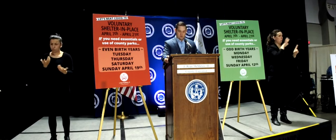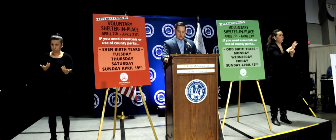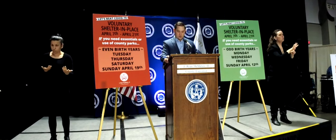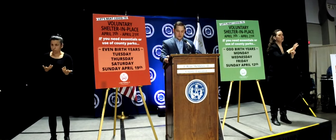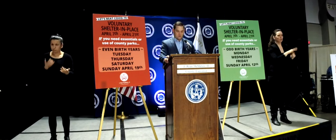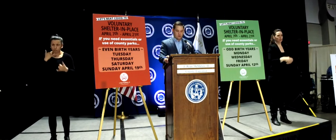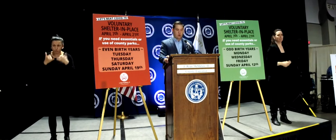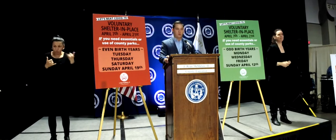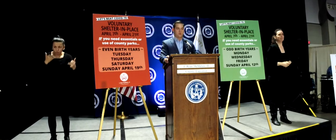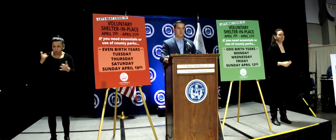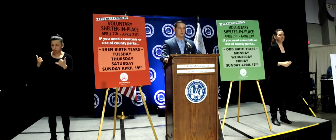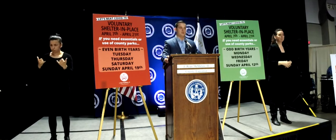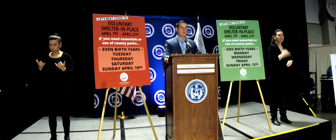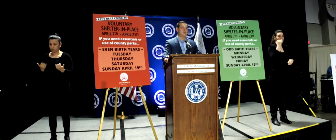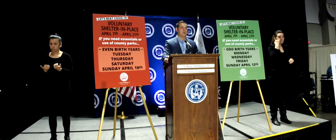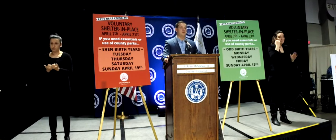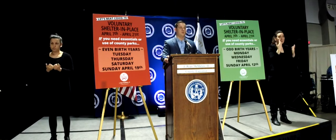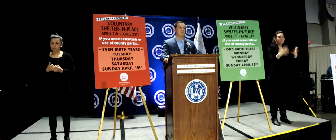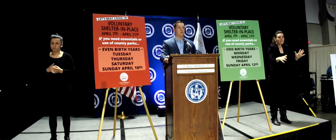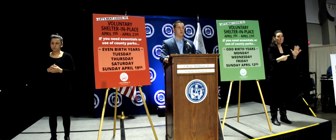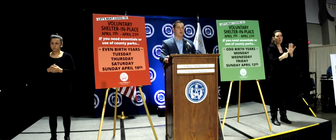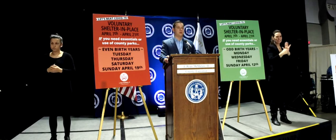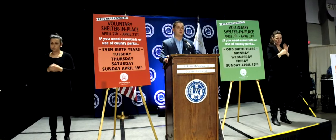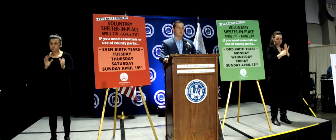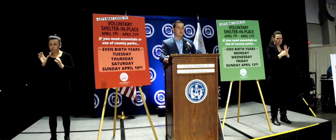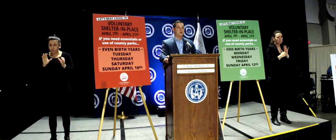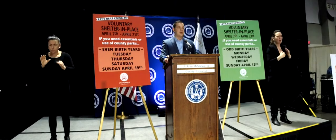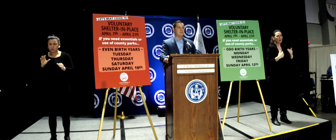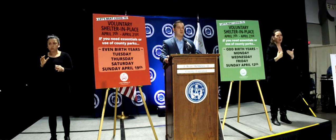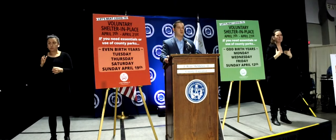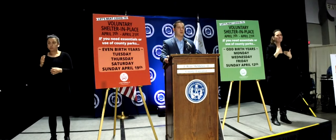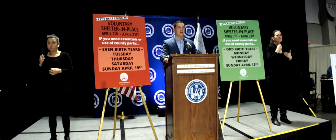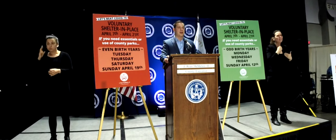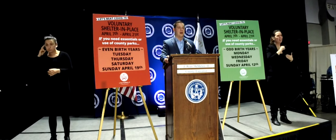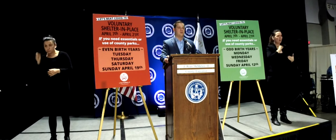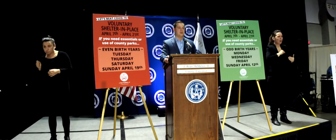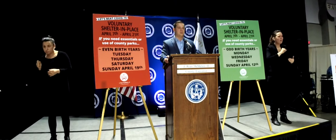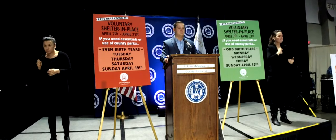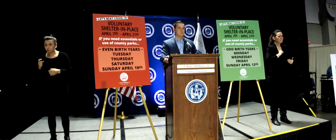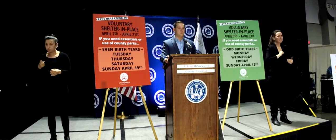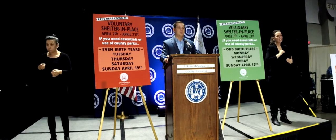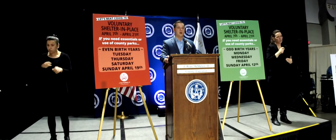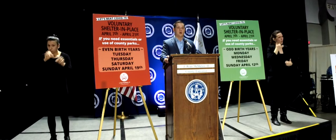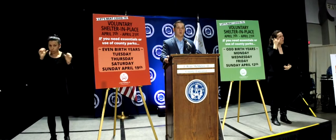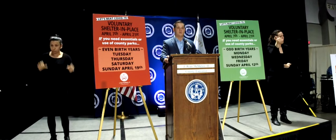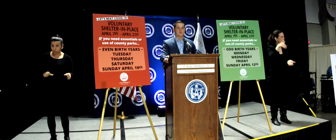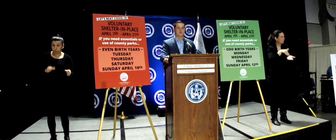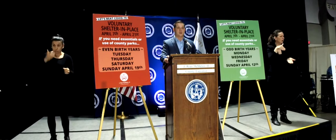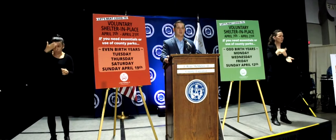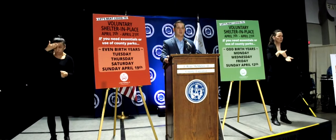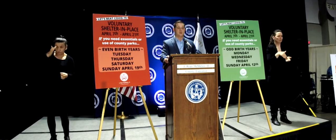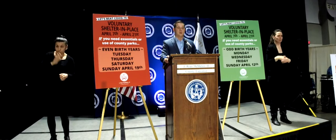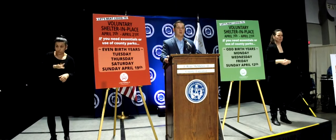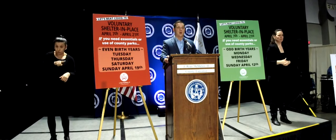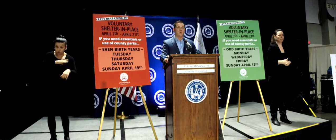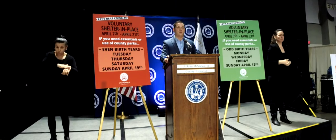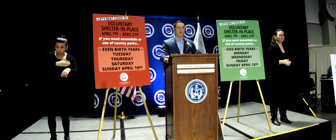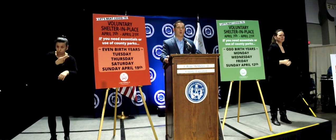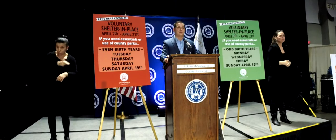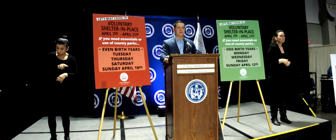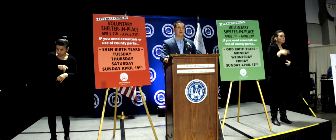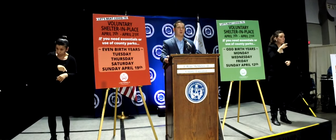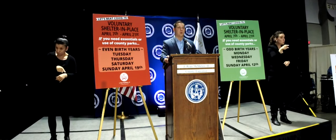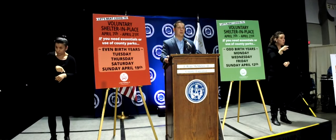doctor. If you don't hear from us and you hear from an employer, that means we are confident within our own investigation that